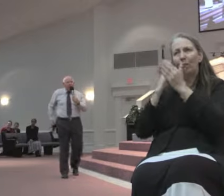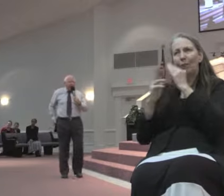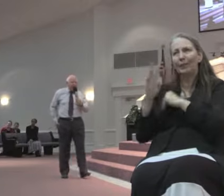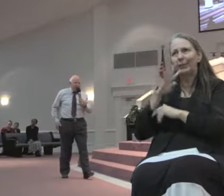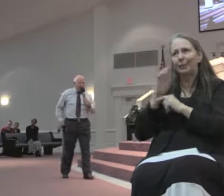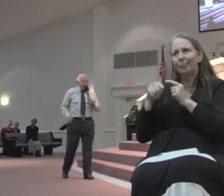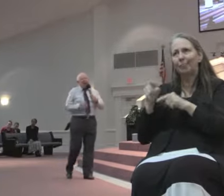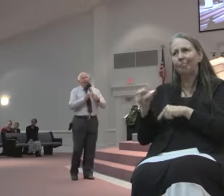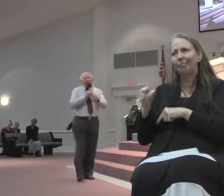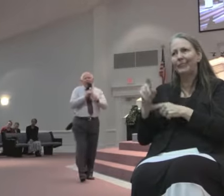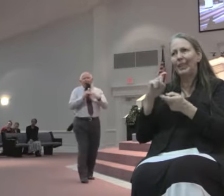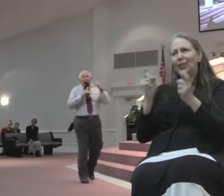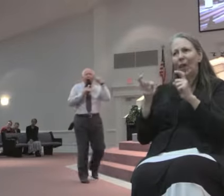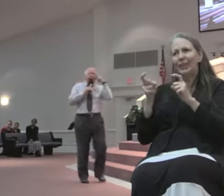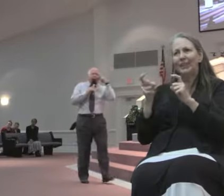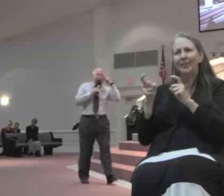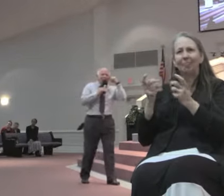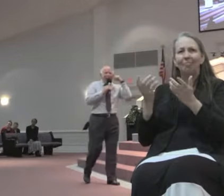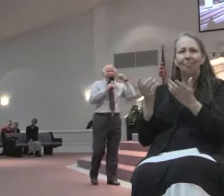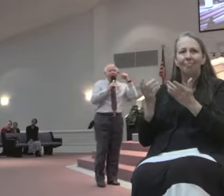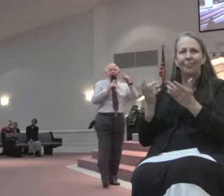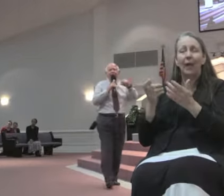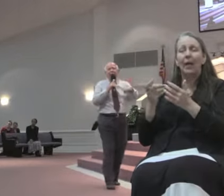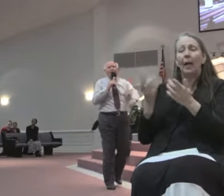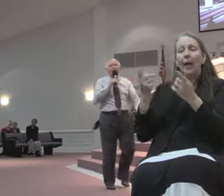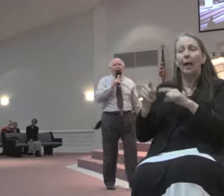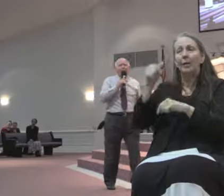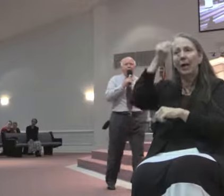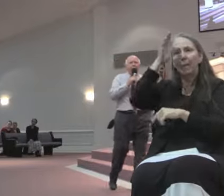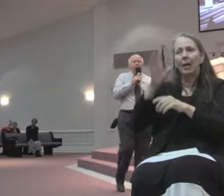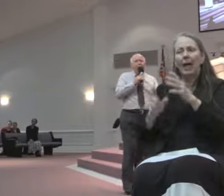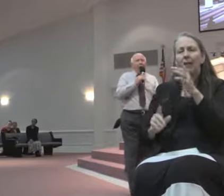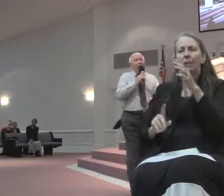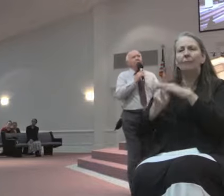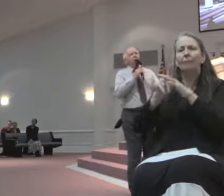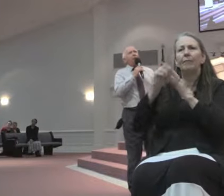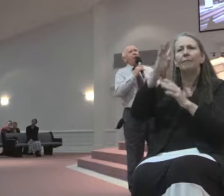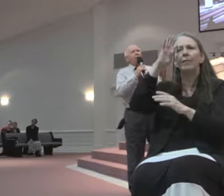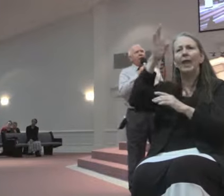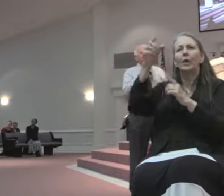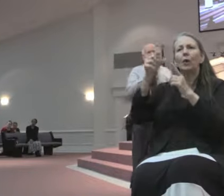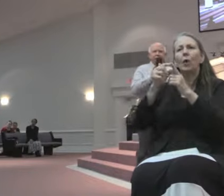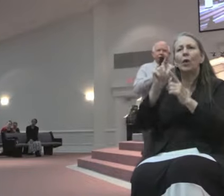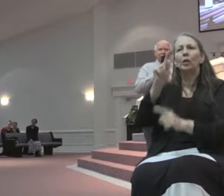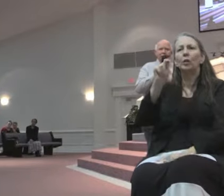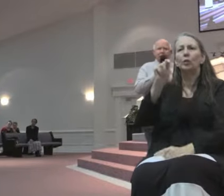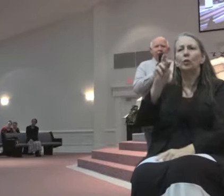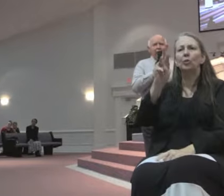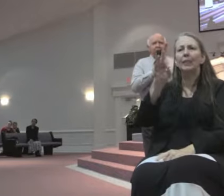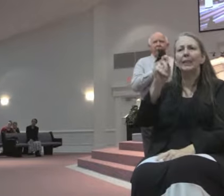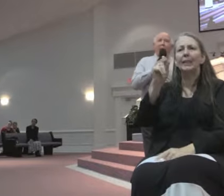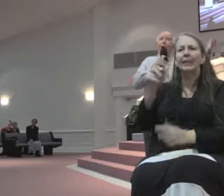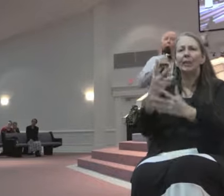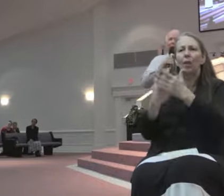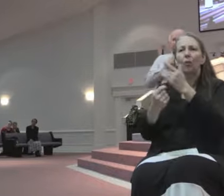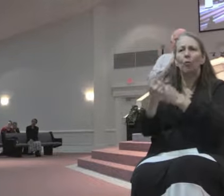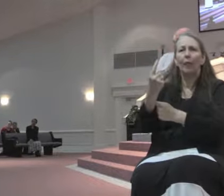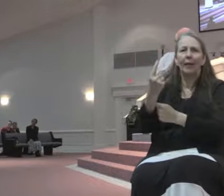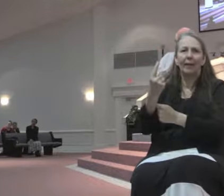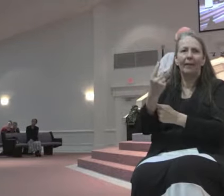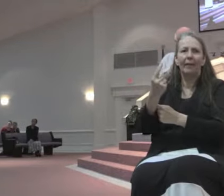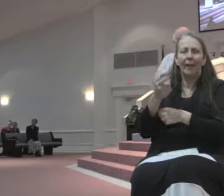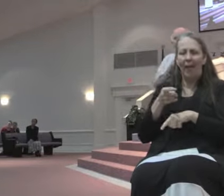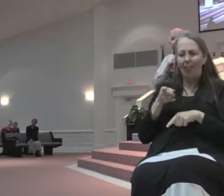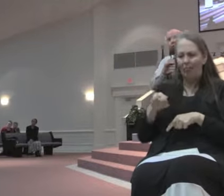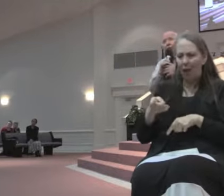Revelation. We know that. Then along come a man and he come up with the word Trinity. It was born there